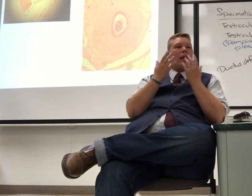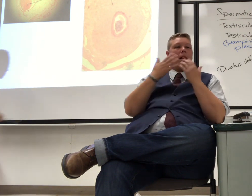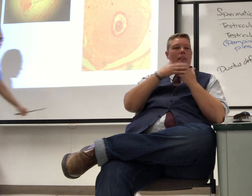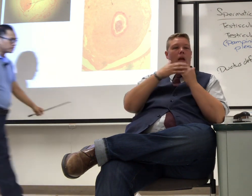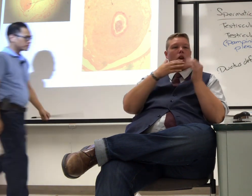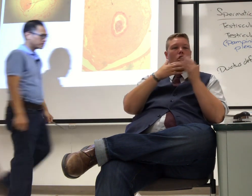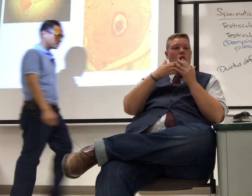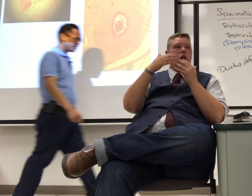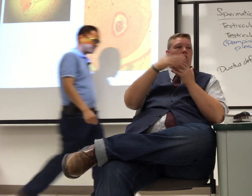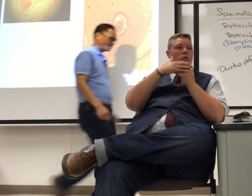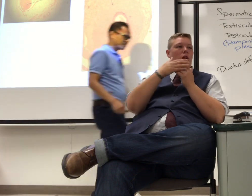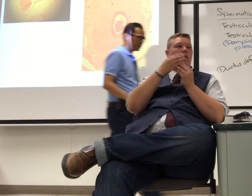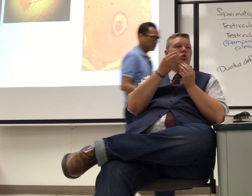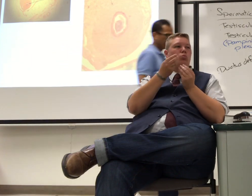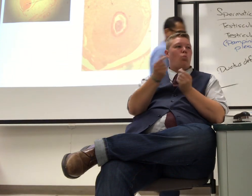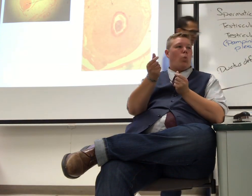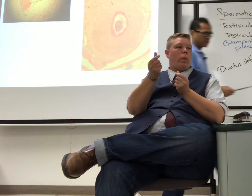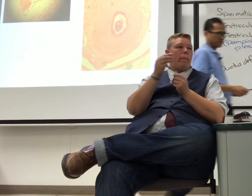down.